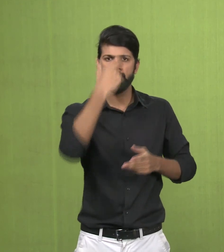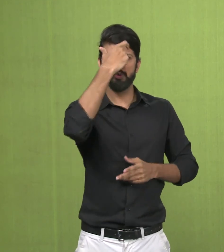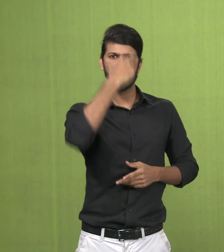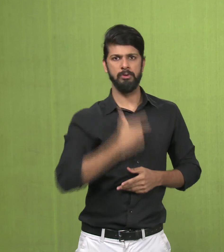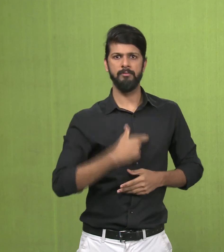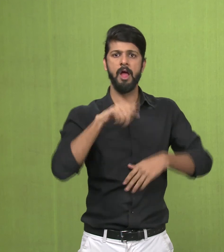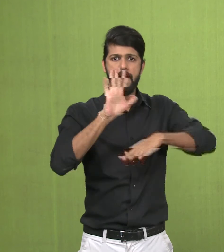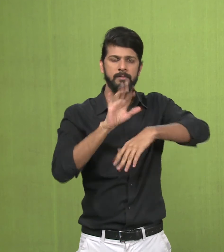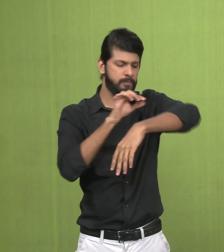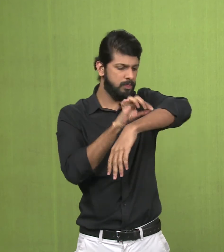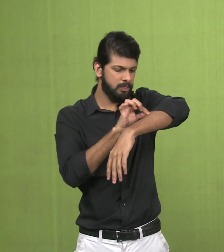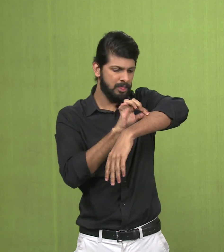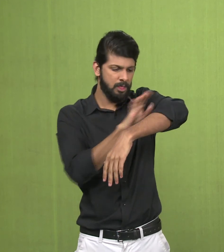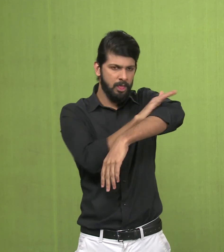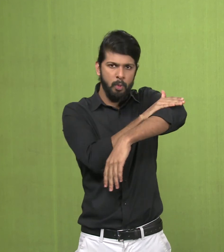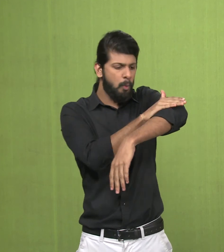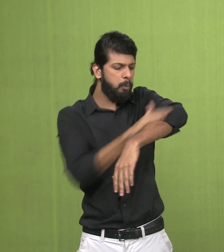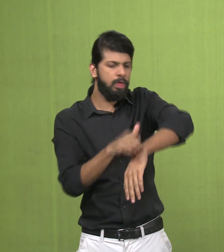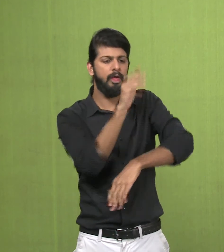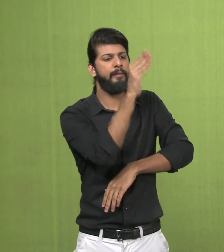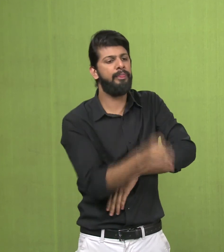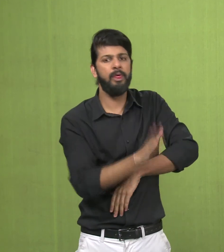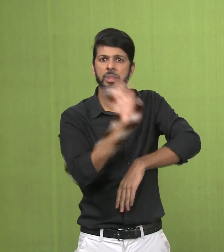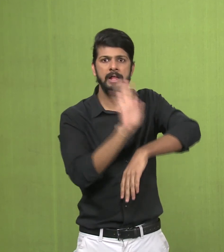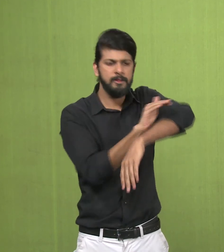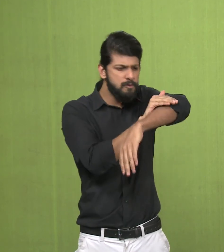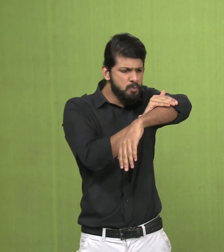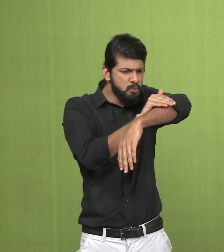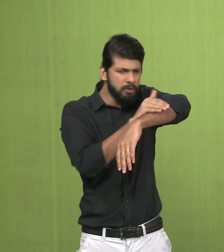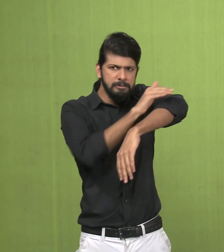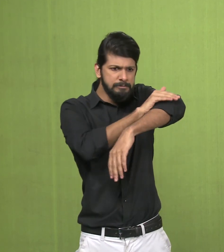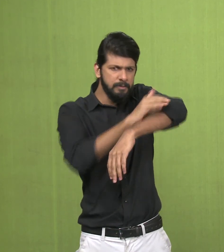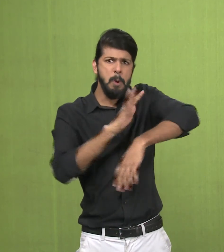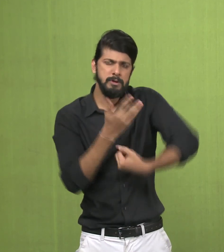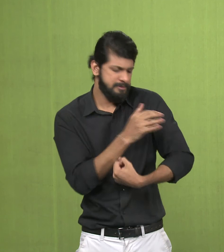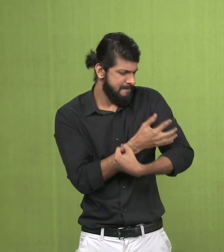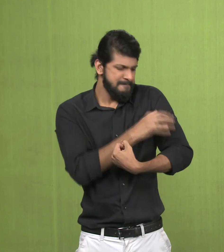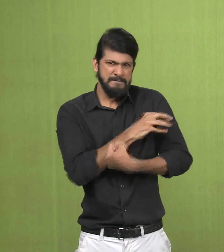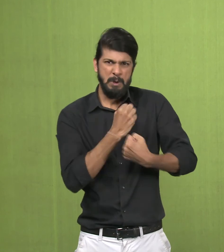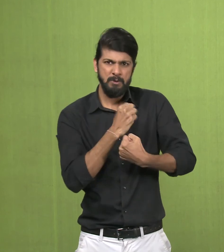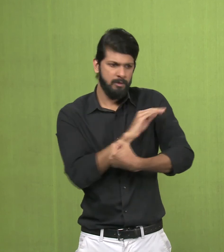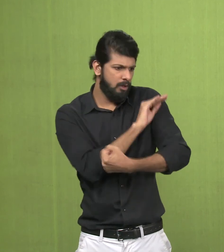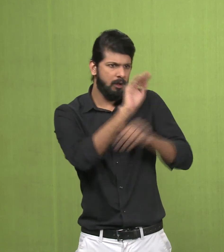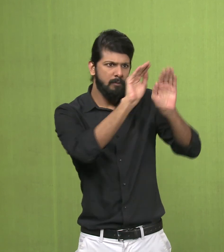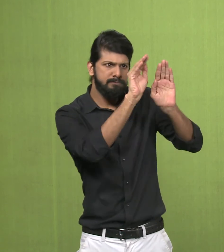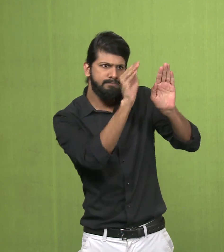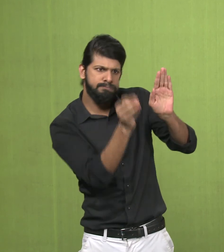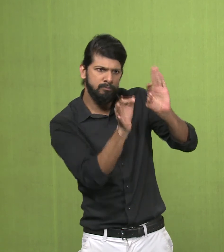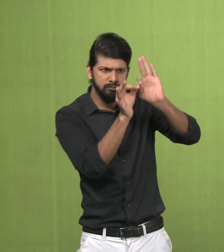Anatomy in art is basically the study of the figure, of